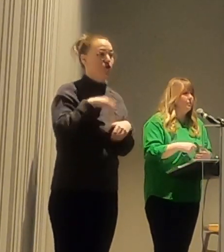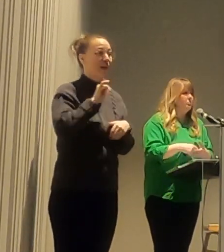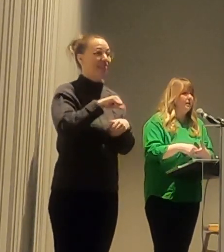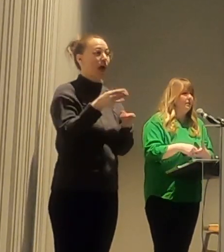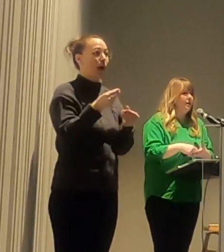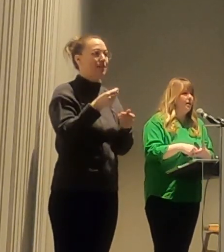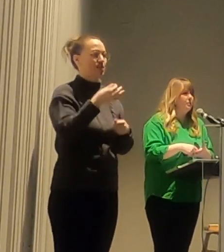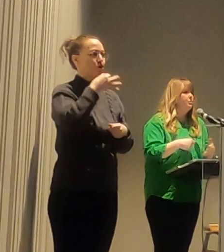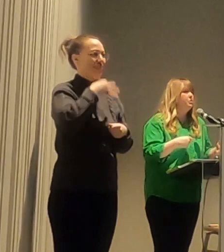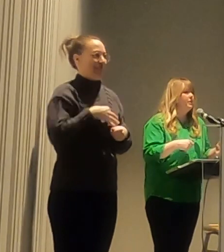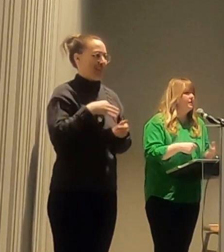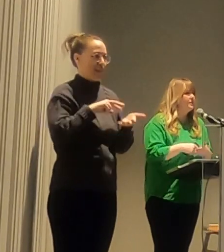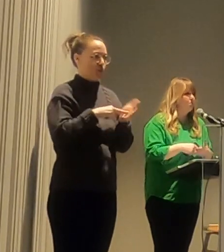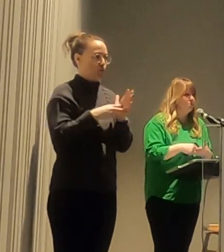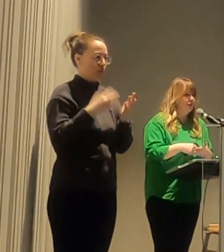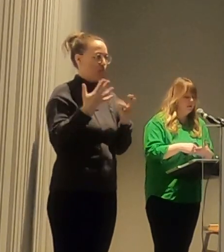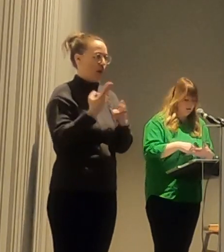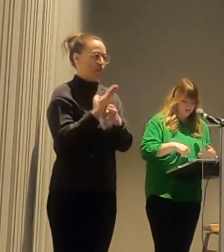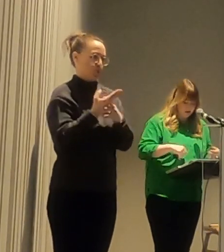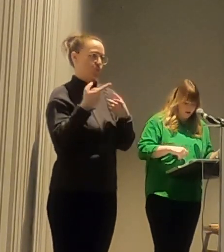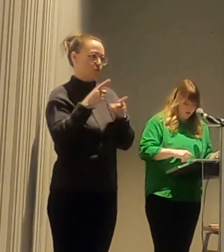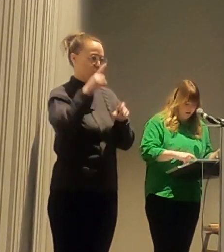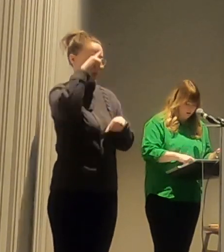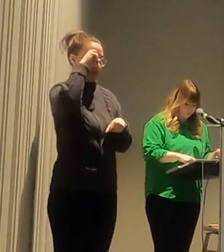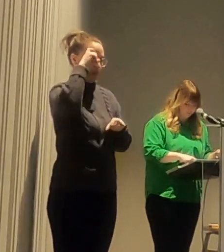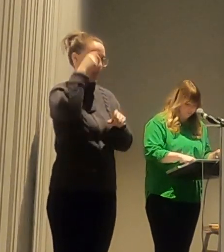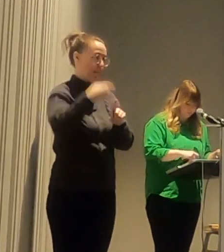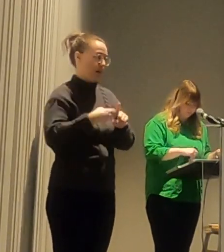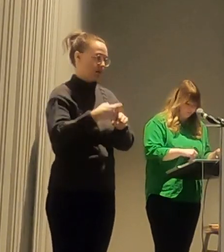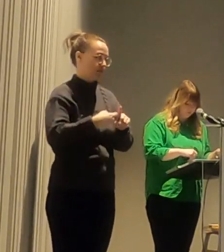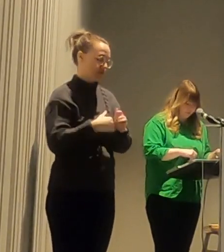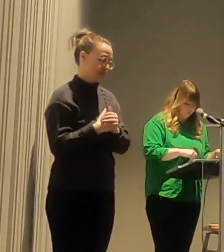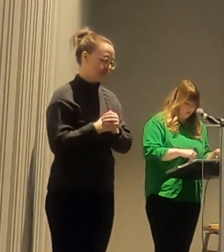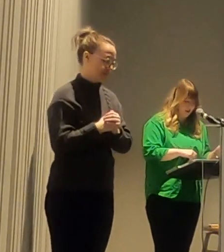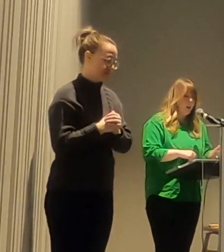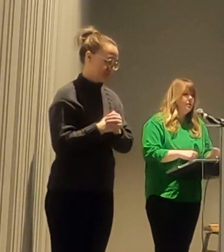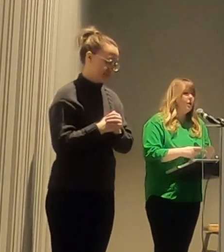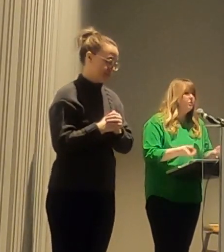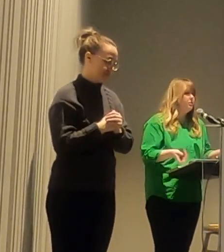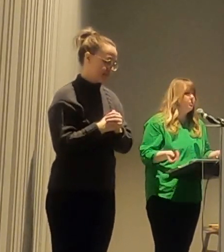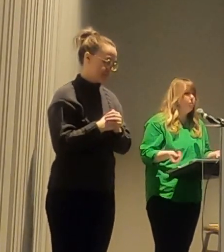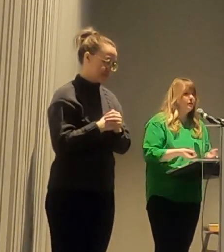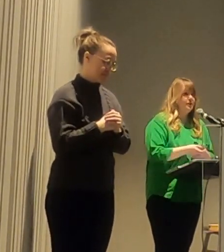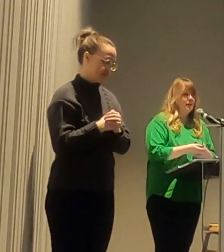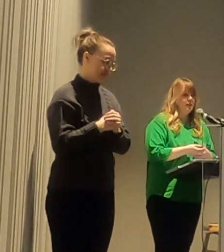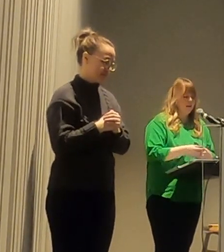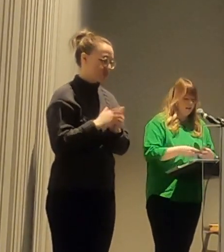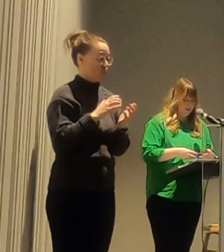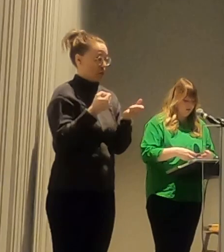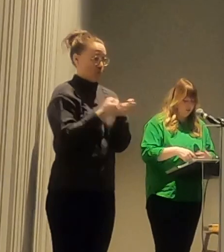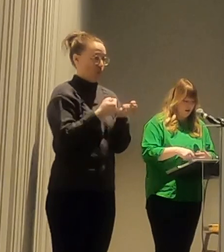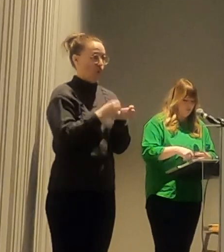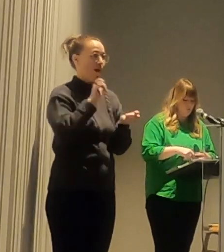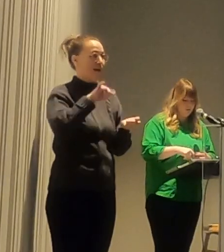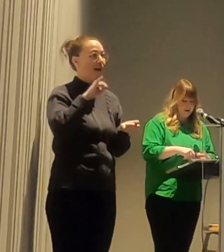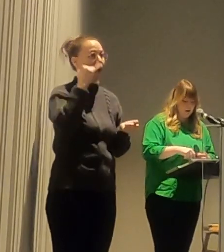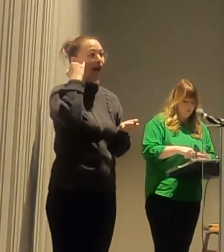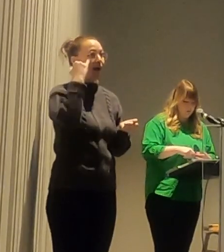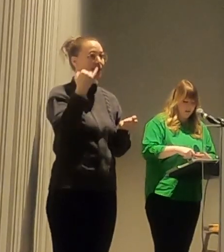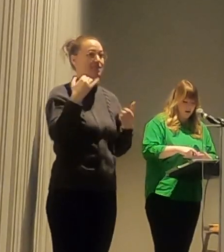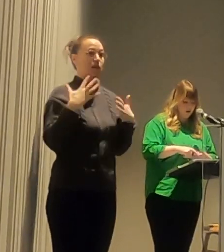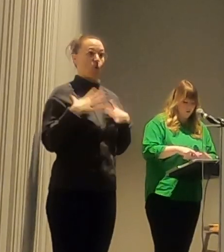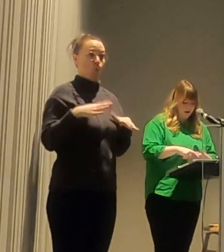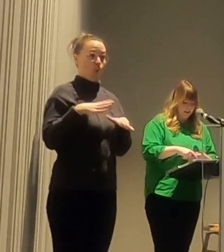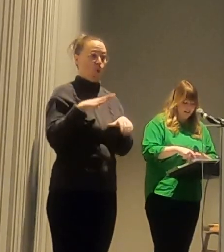it likely would have been used during the summer months. To also support this idea that it was worn by